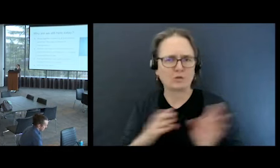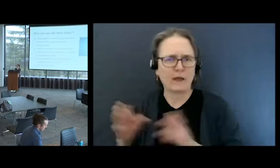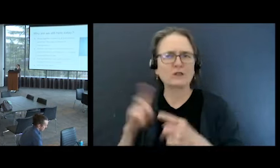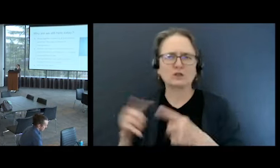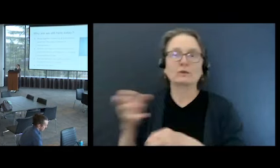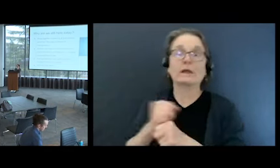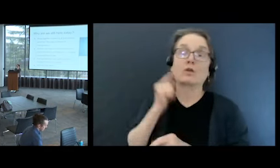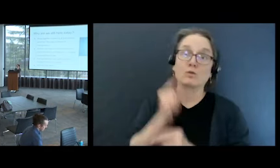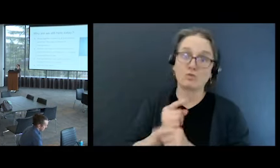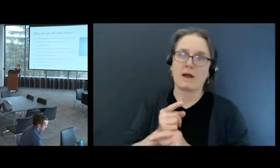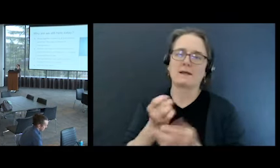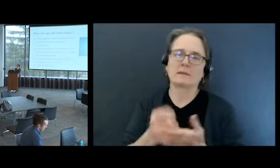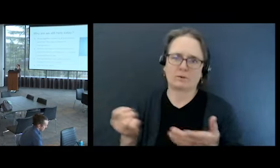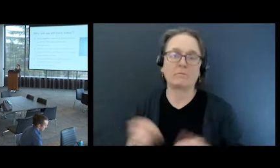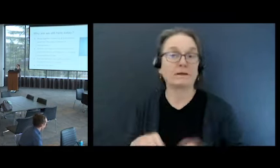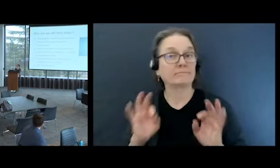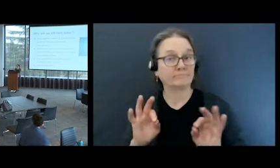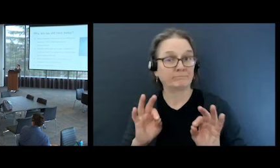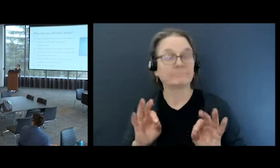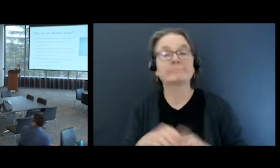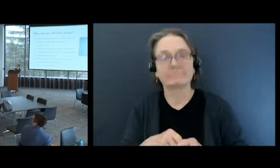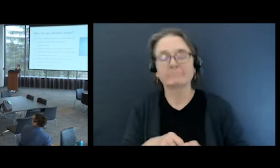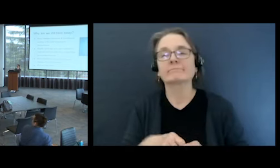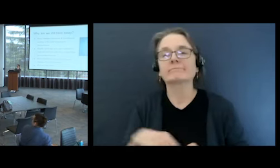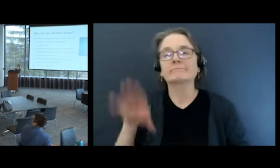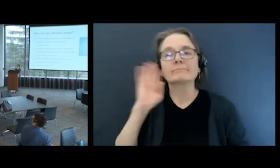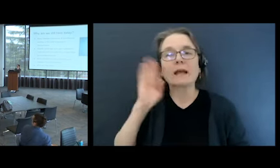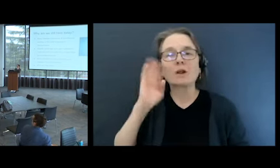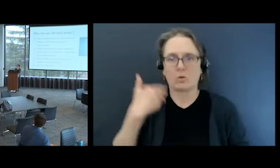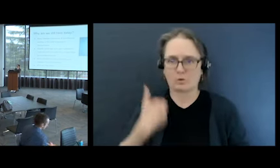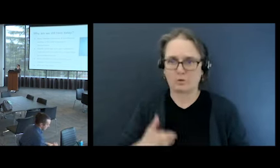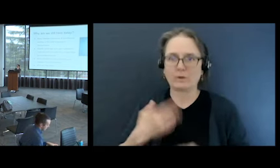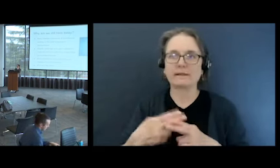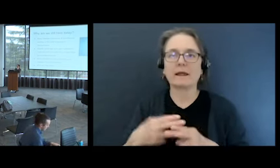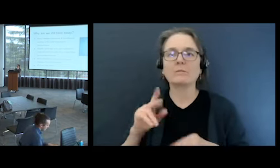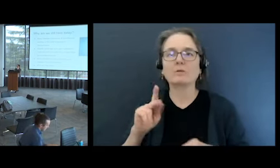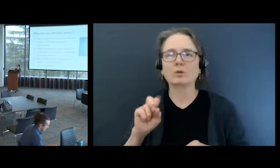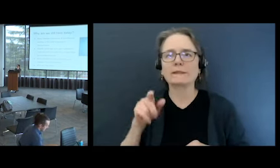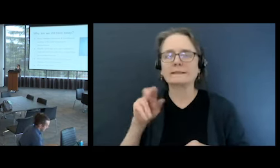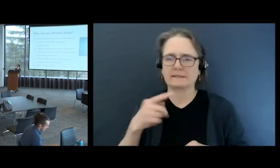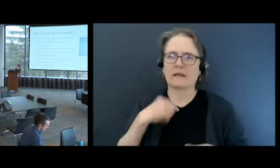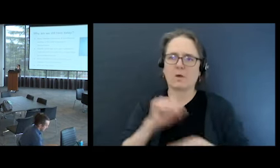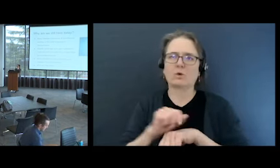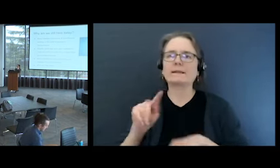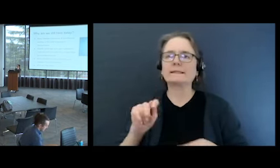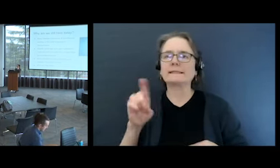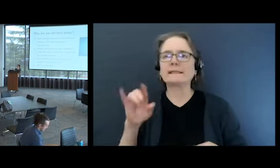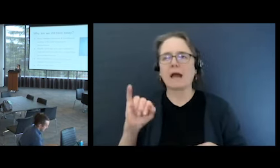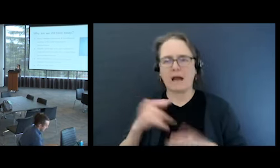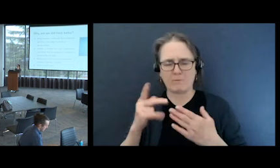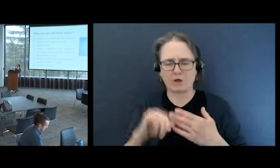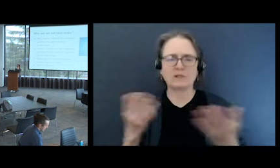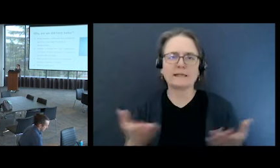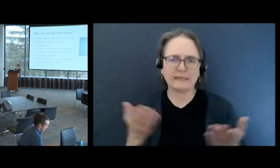Hi, my name is Kristen, and I work on the TDI project here at UW. I am a data geek